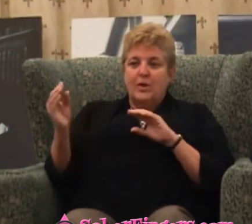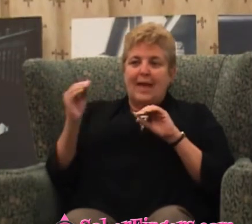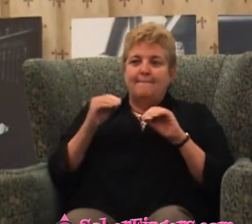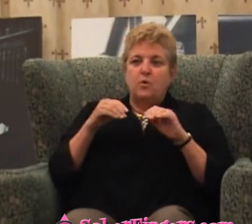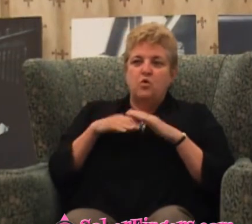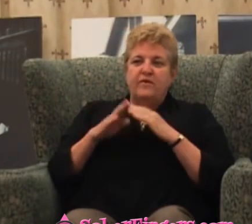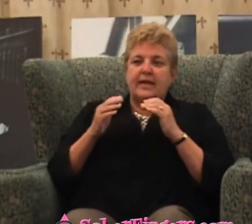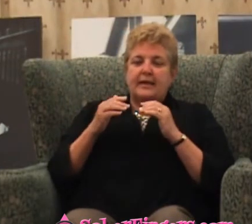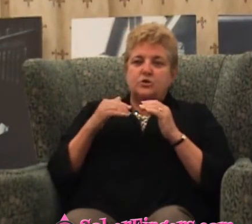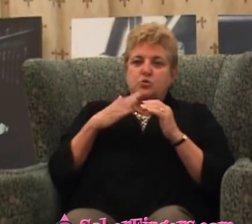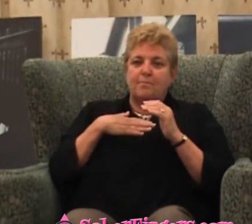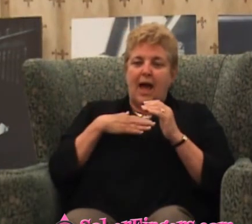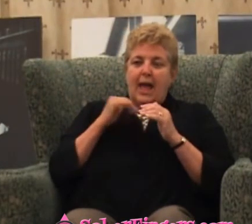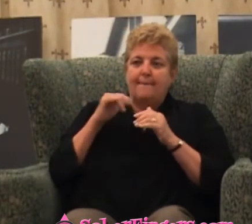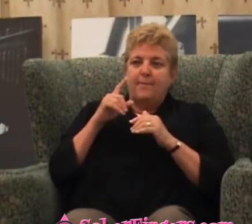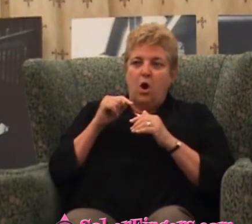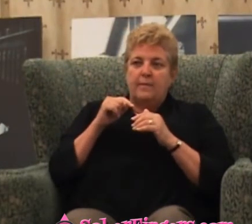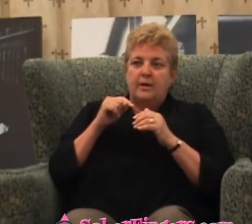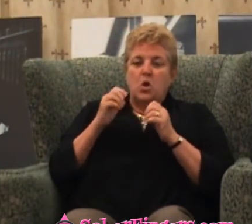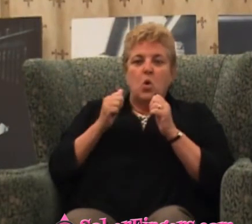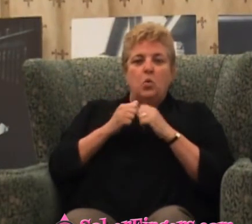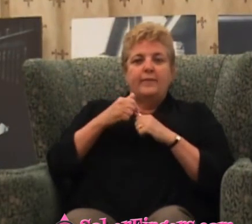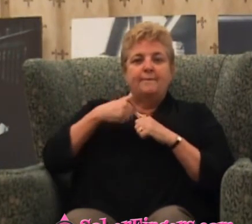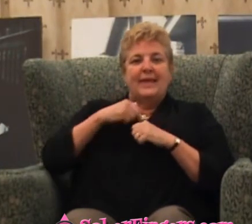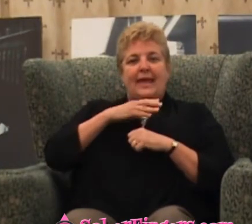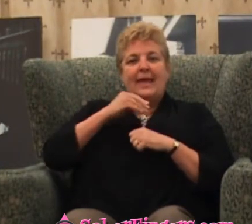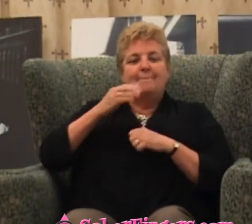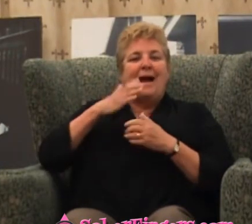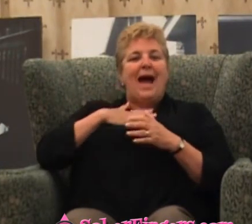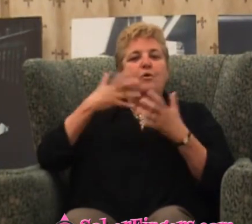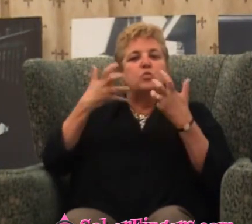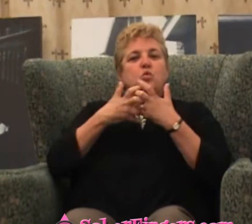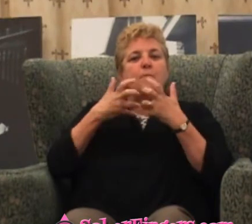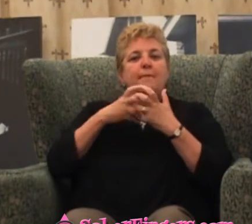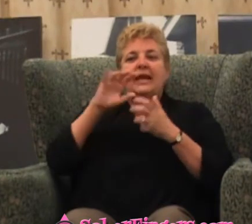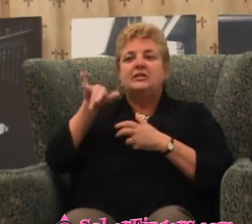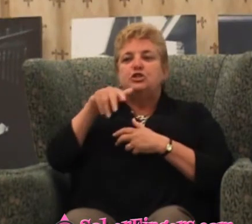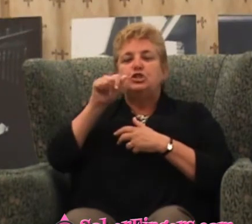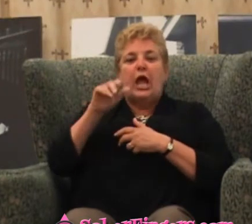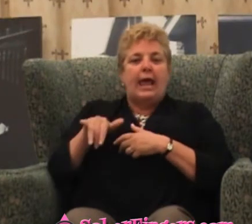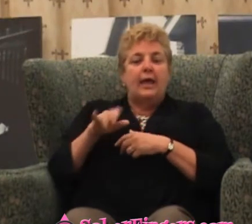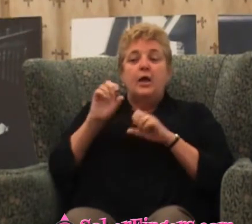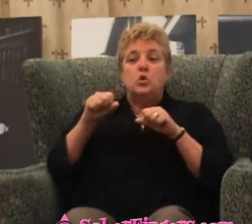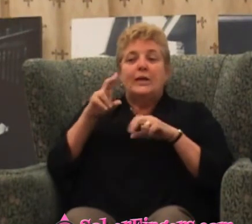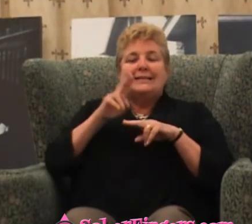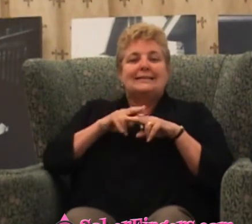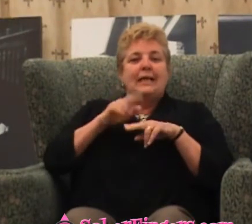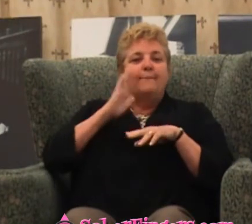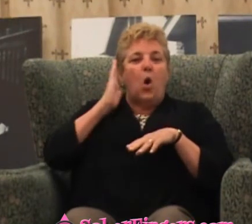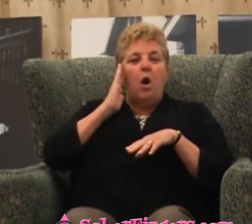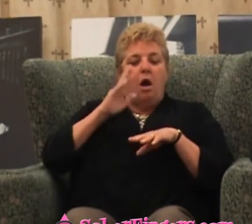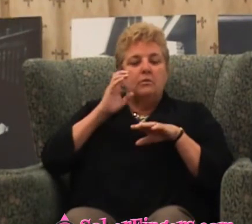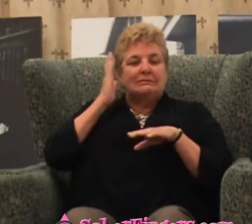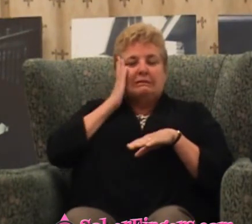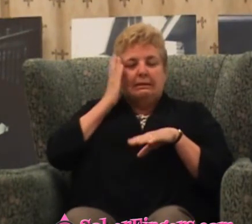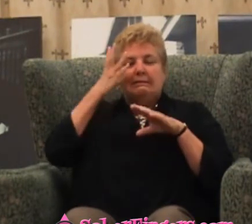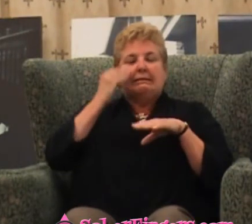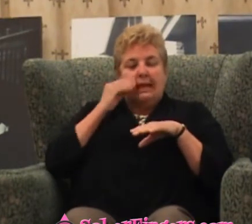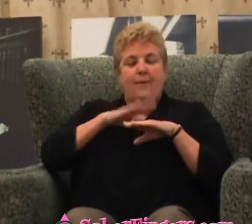apartment with me and my roommate Jenny. And you can sleep on our couch until you get a home group and you feel